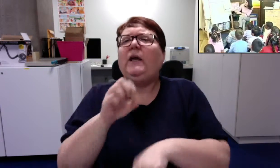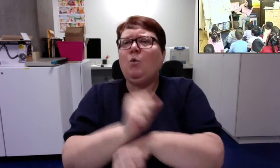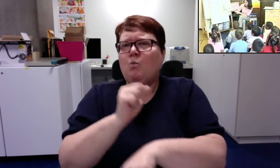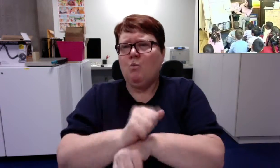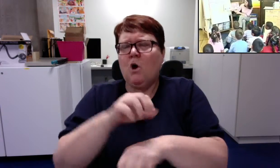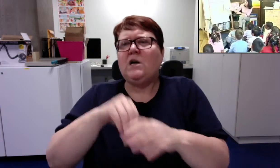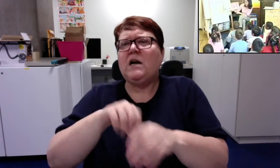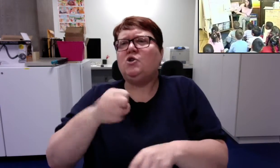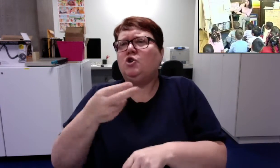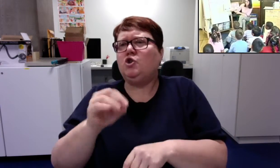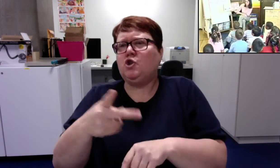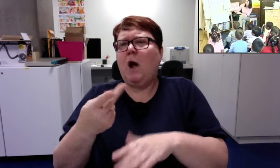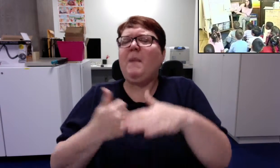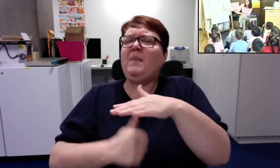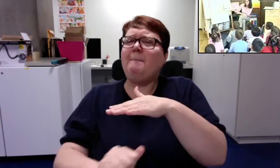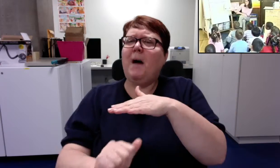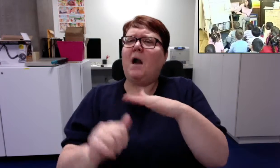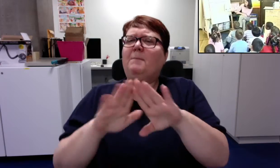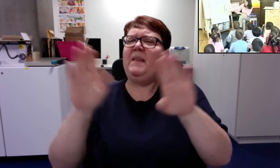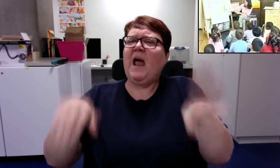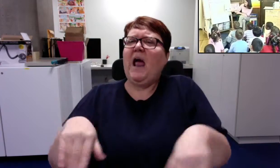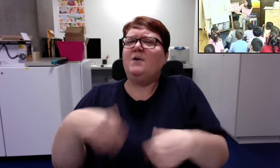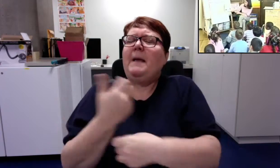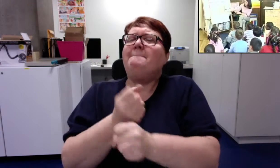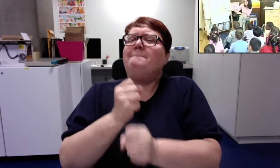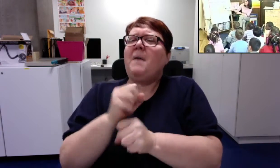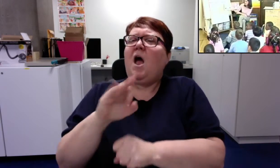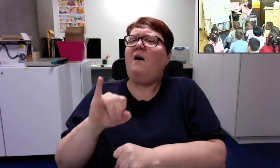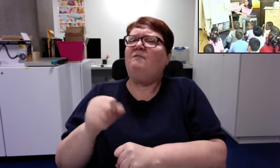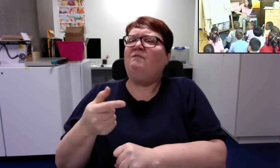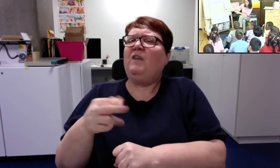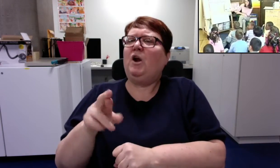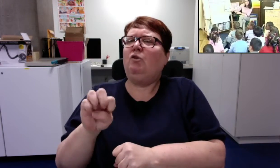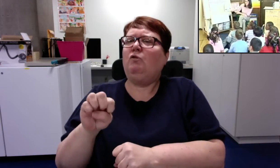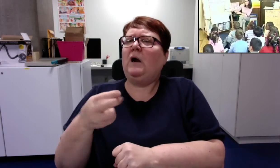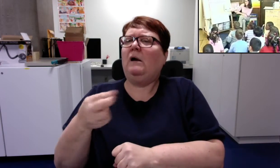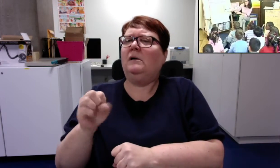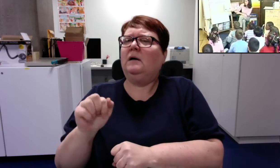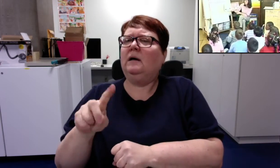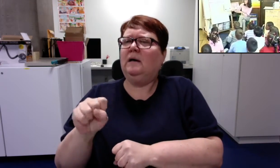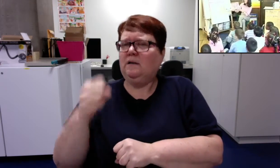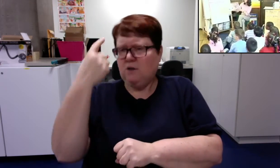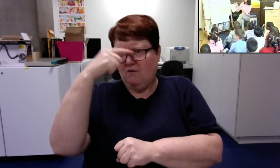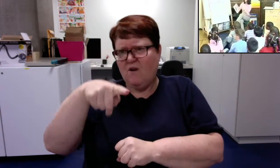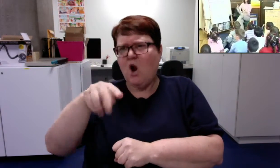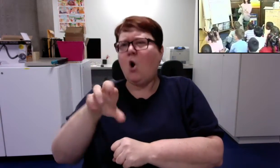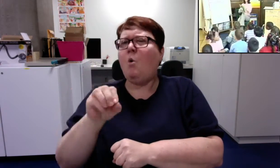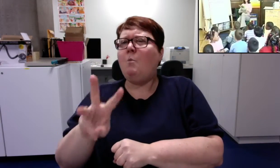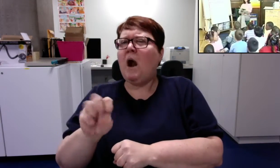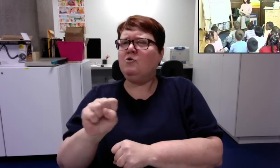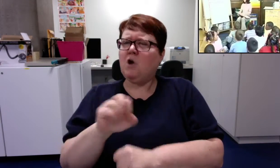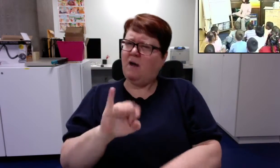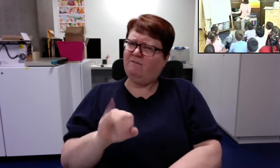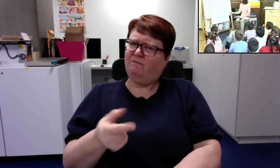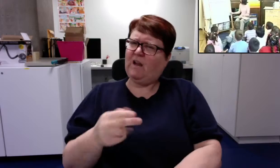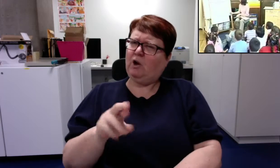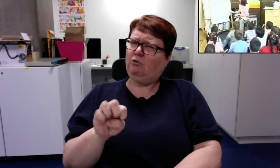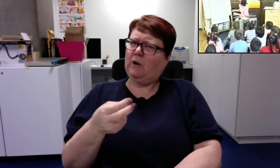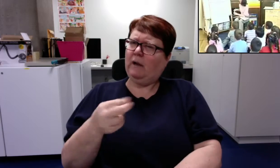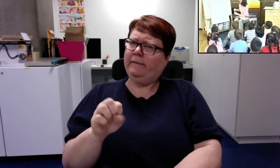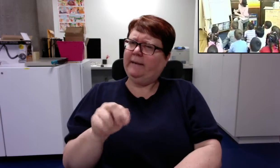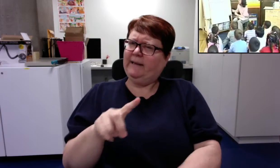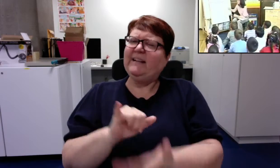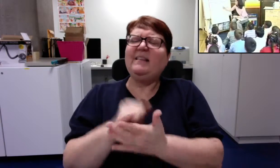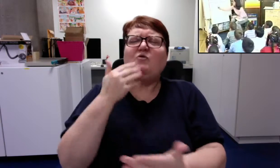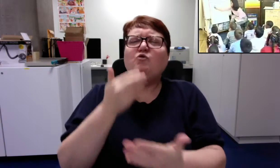shop at the bottom of the house making figureheads for the prows. Figureheads. Figureheads. That's a good question. I'm going to